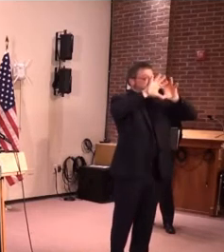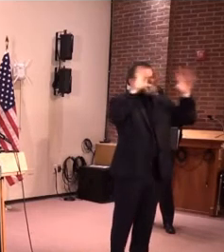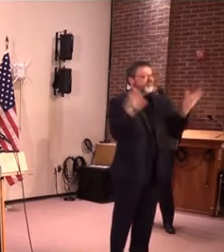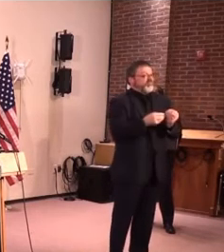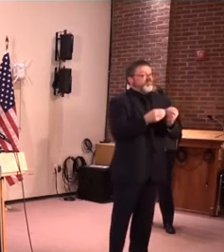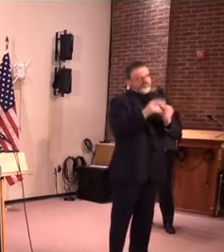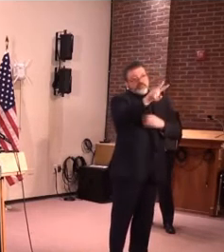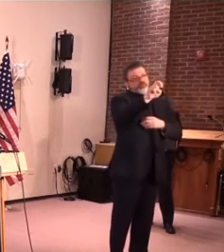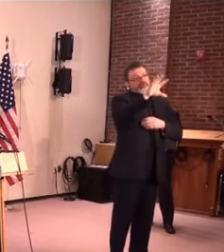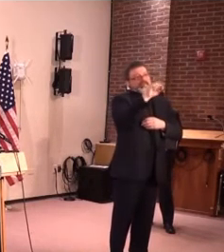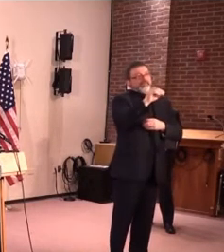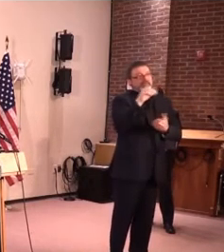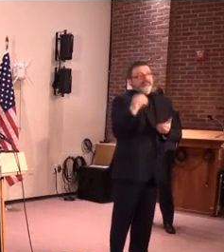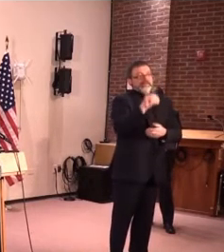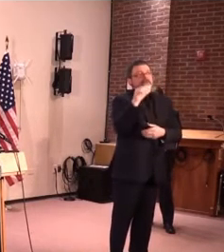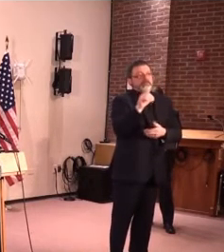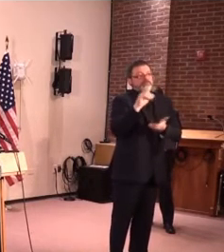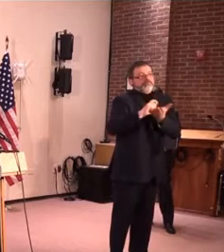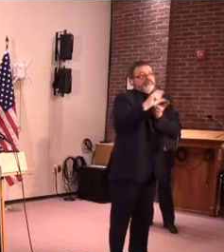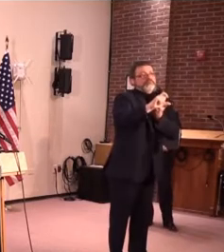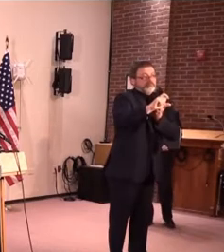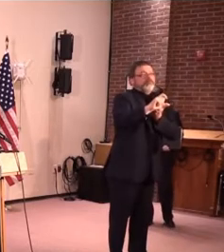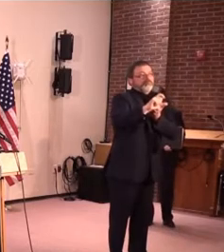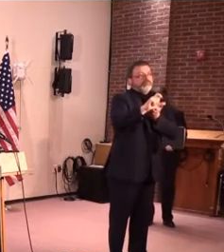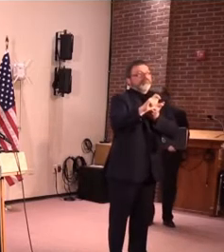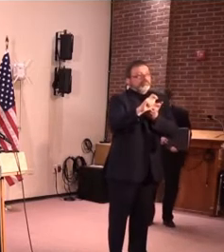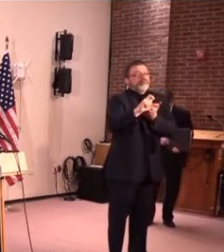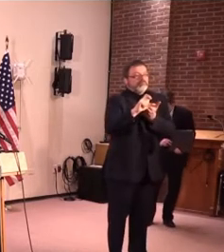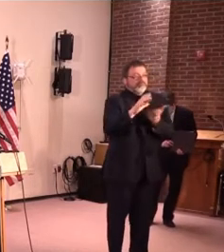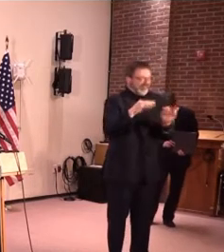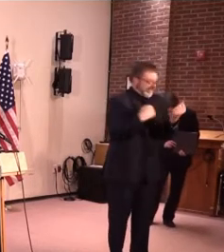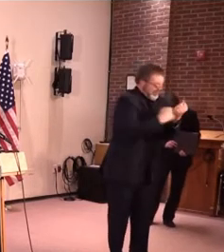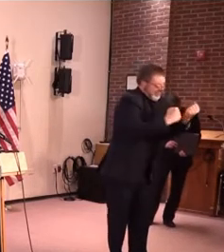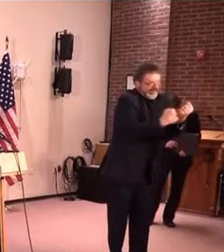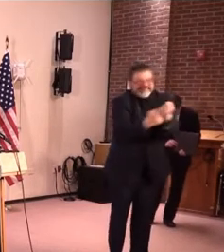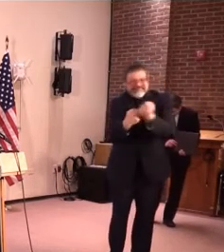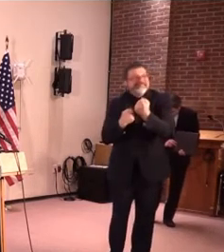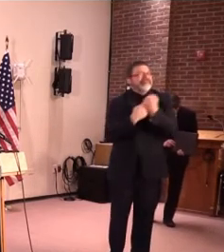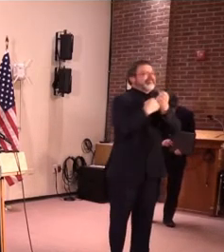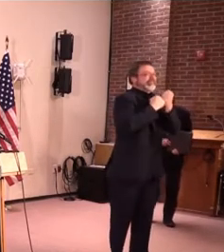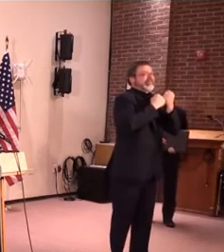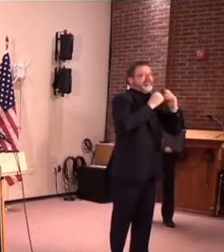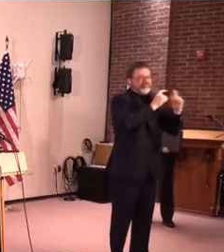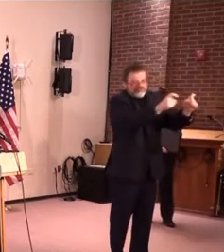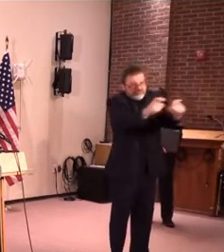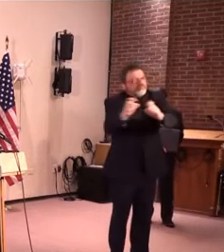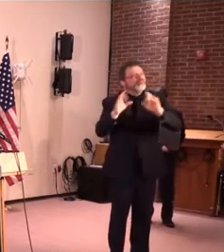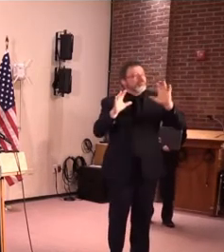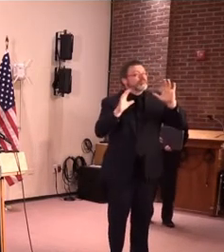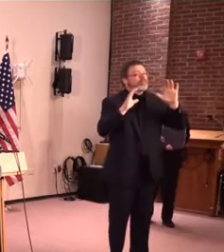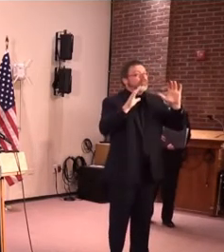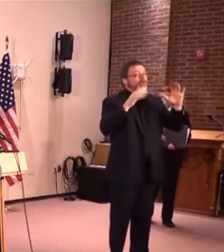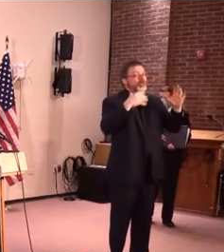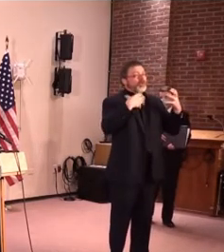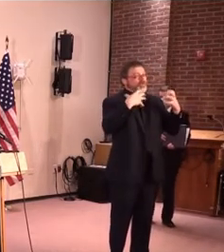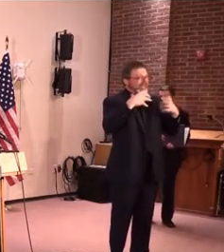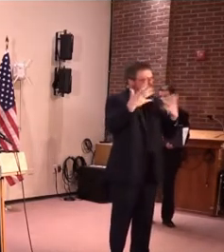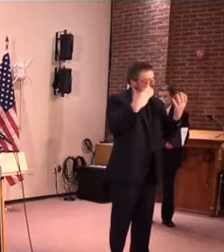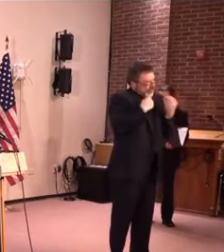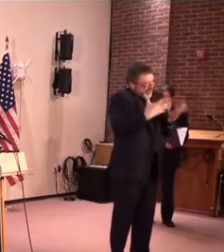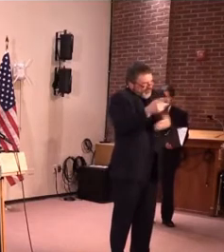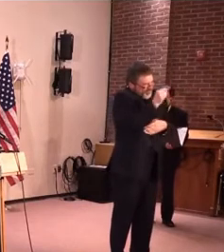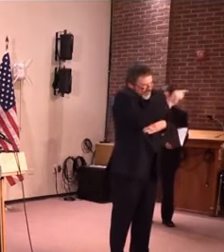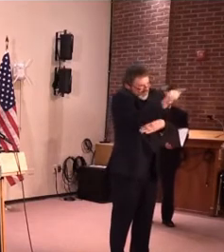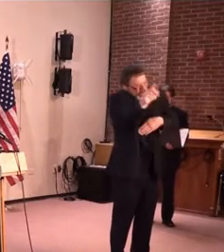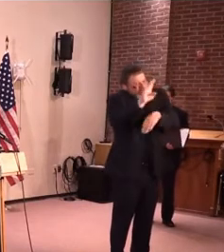the necessary tools to navigate them properly. Creating a technical assistance network will aid in financial